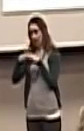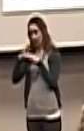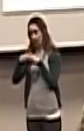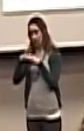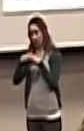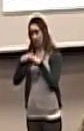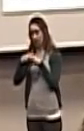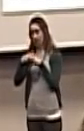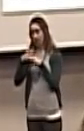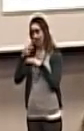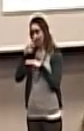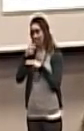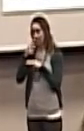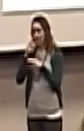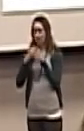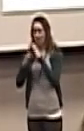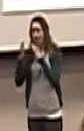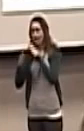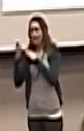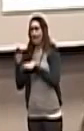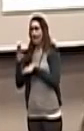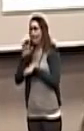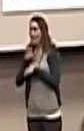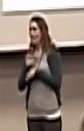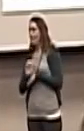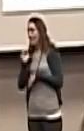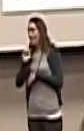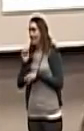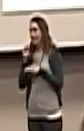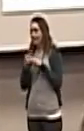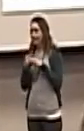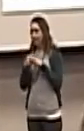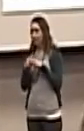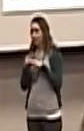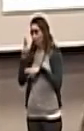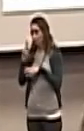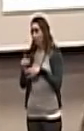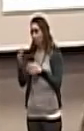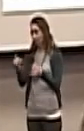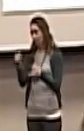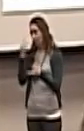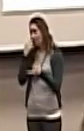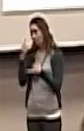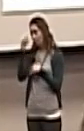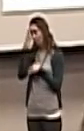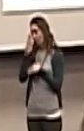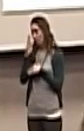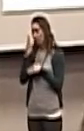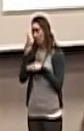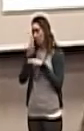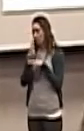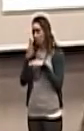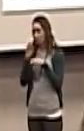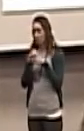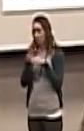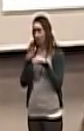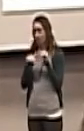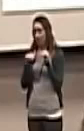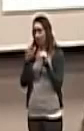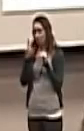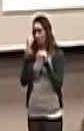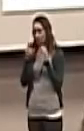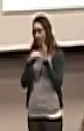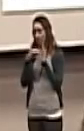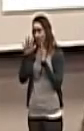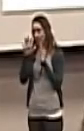probably one of the most ancient names used by men to denote deity. It's used more than 2,500 times in the